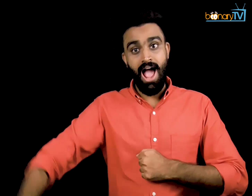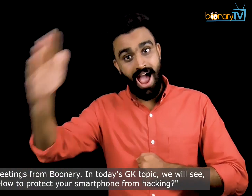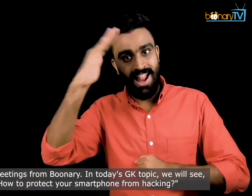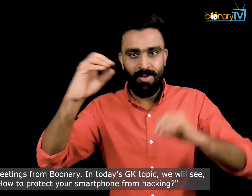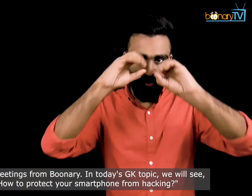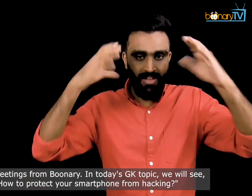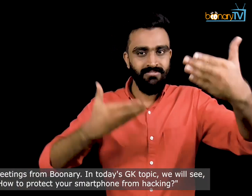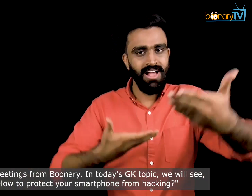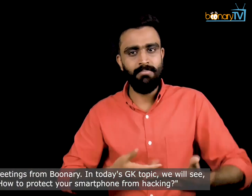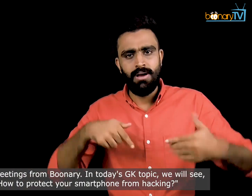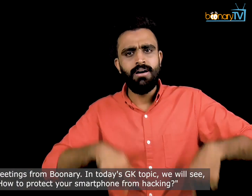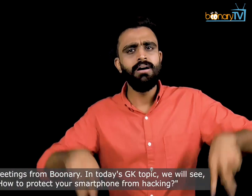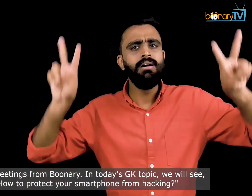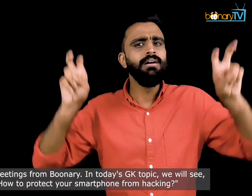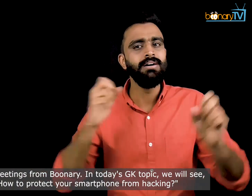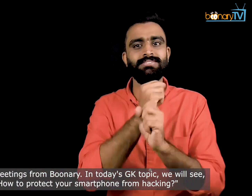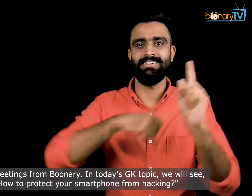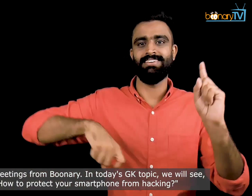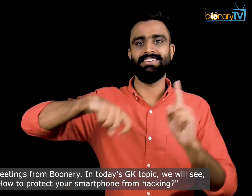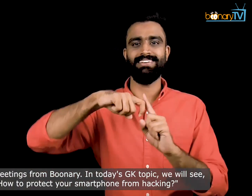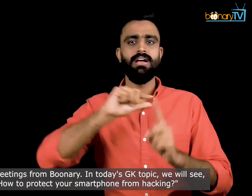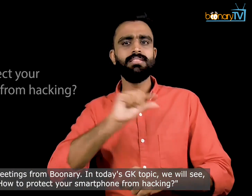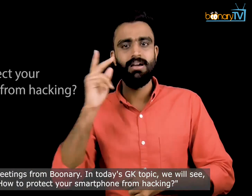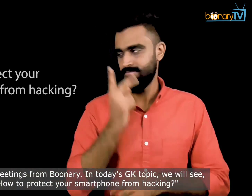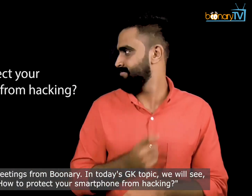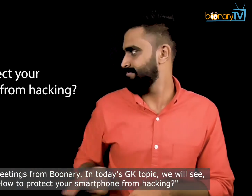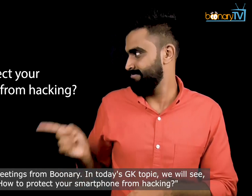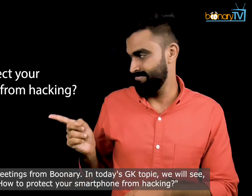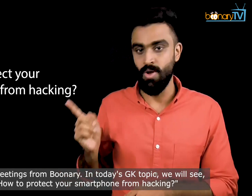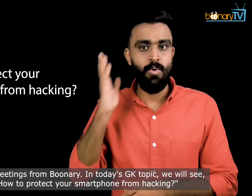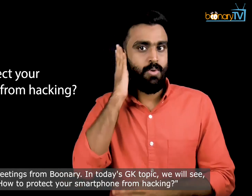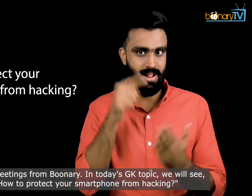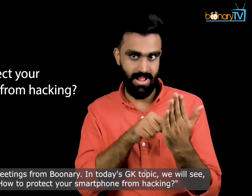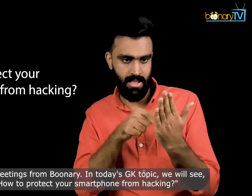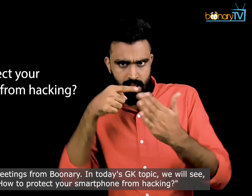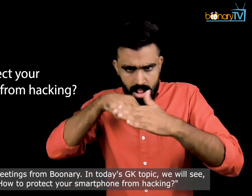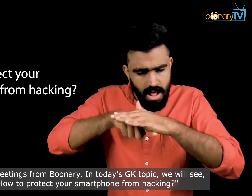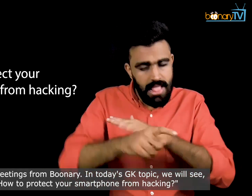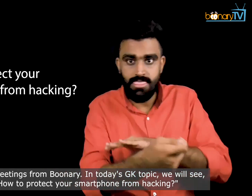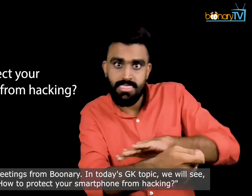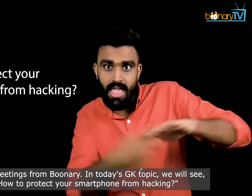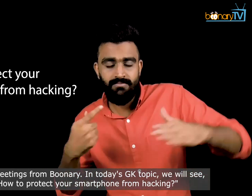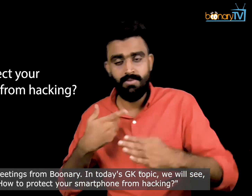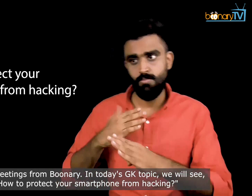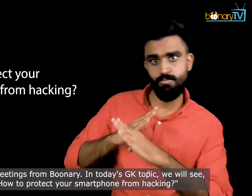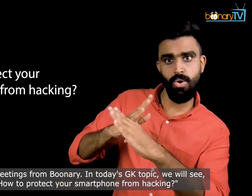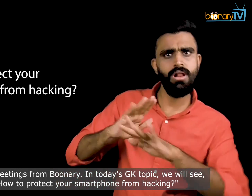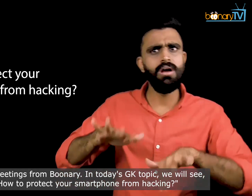Hello, greetings from Boonri. In today's GK topic, we will see how to protect your smartphone from